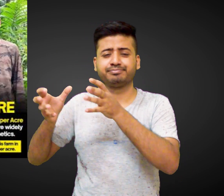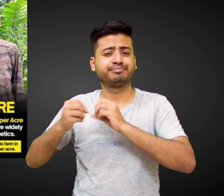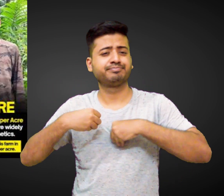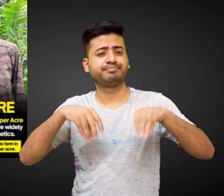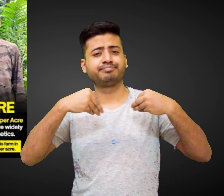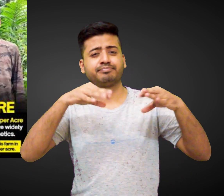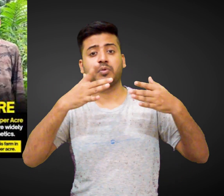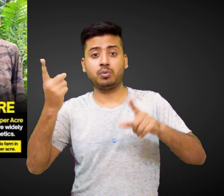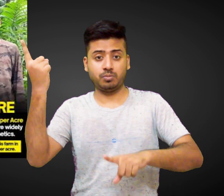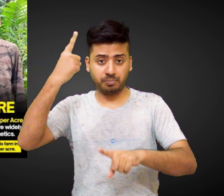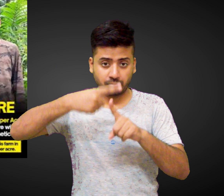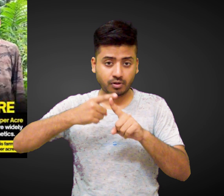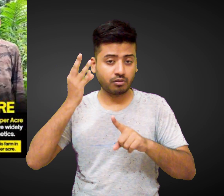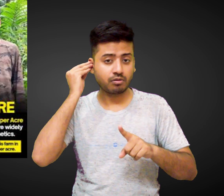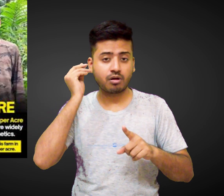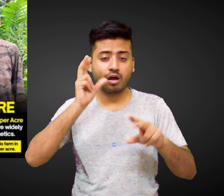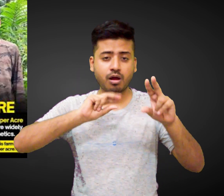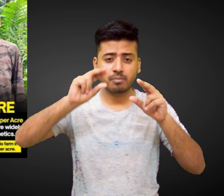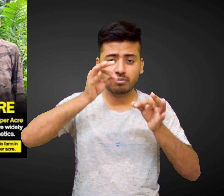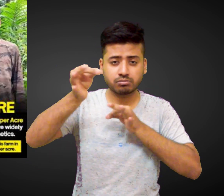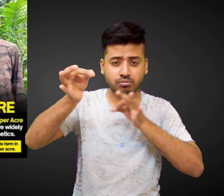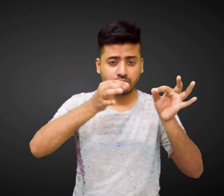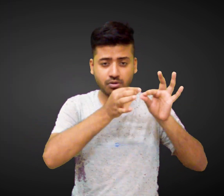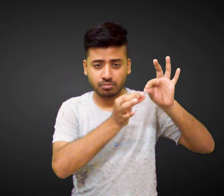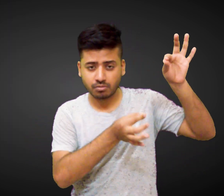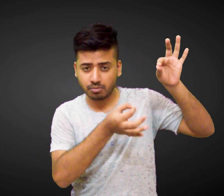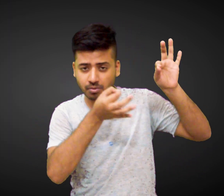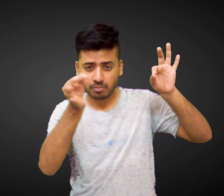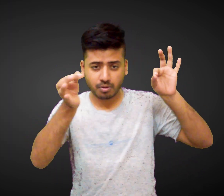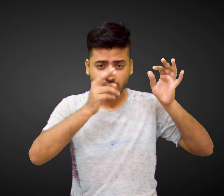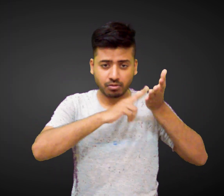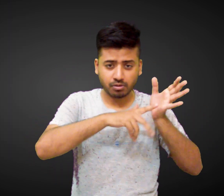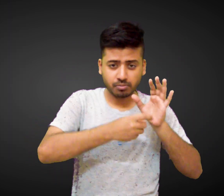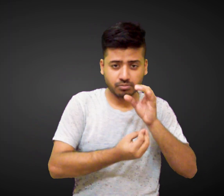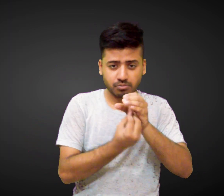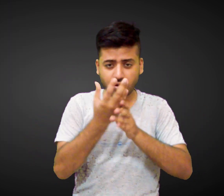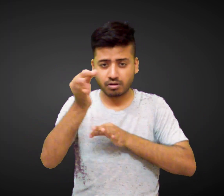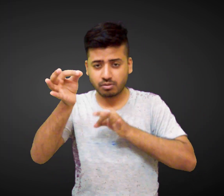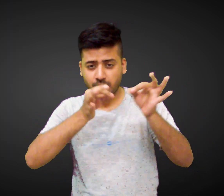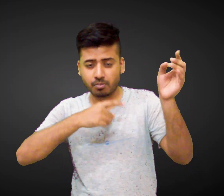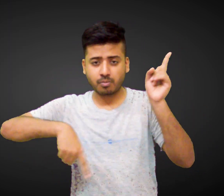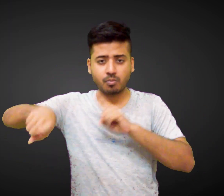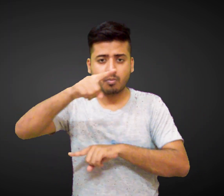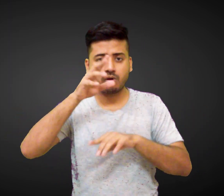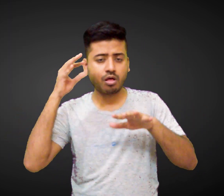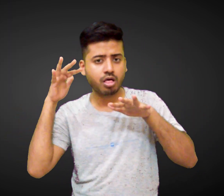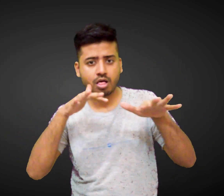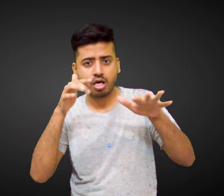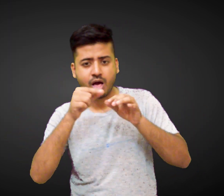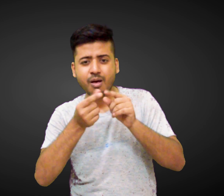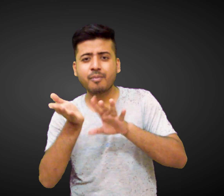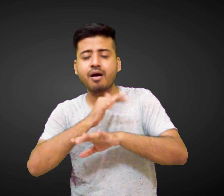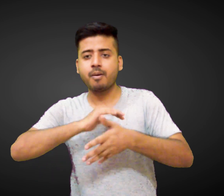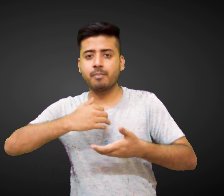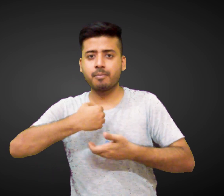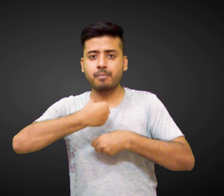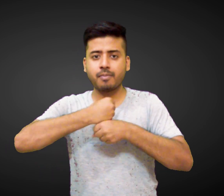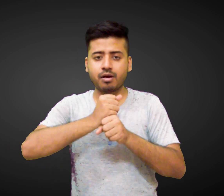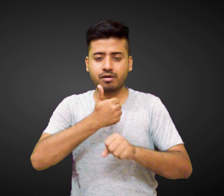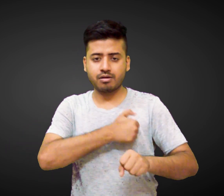and acne. Promotes hair growth and shine. Vanilla can stimulate blood flow to the scalp, potentially promoting hair growth and